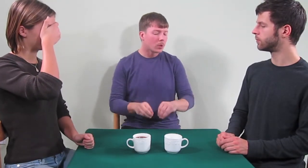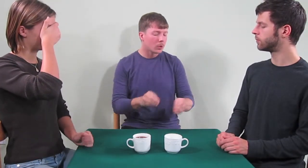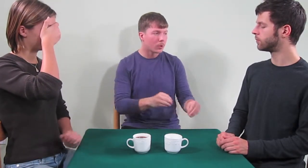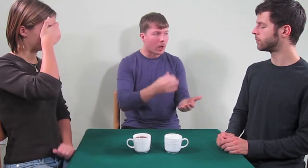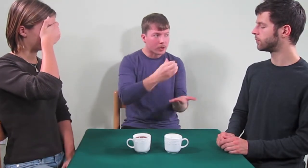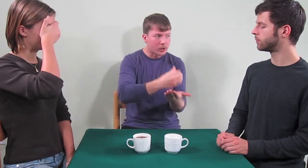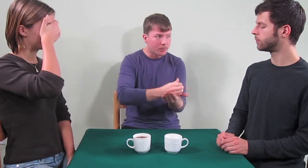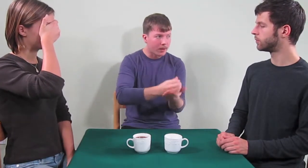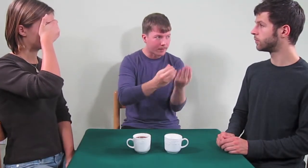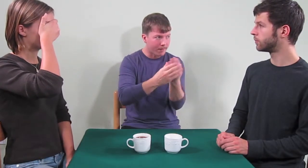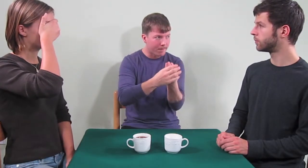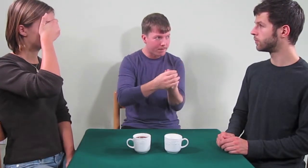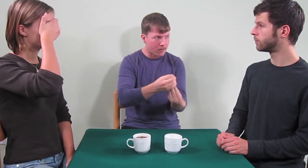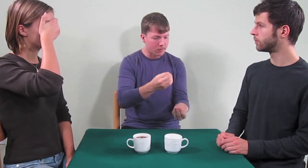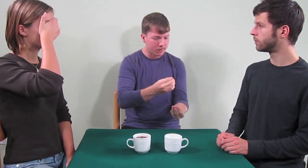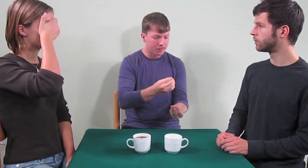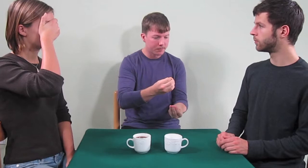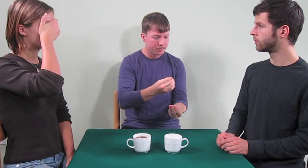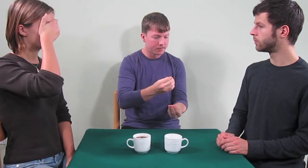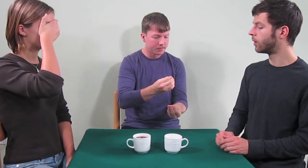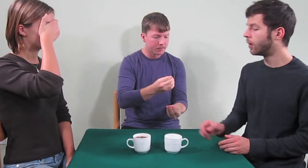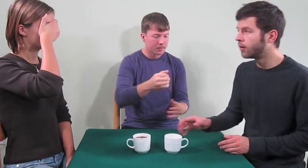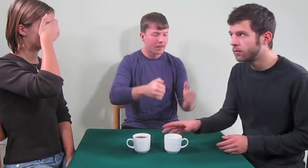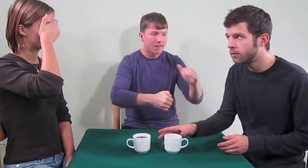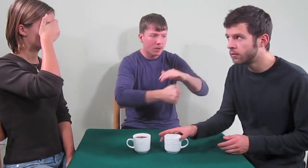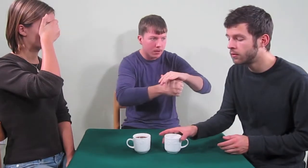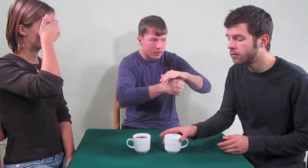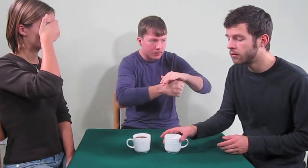Cuair an cúpán fáilimh I bholach.